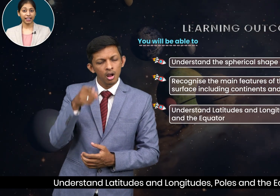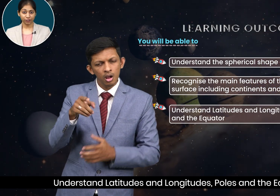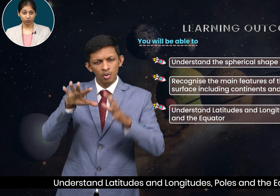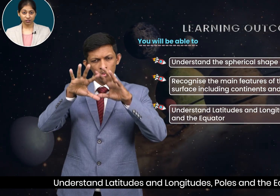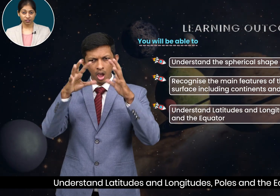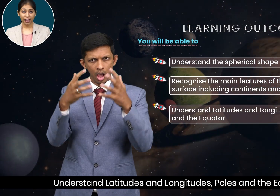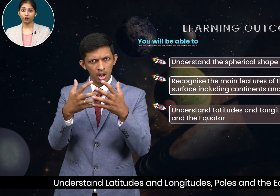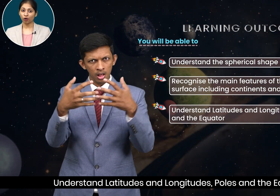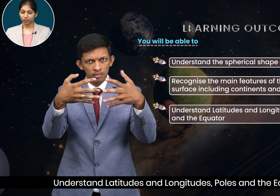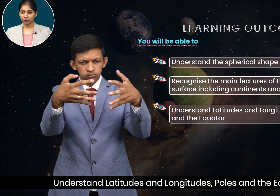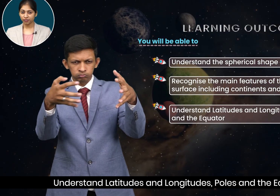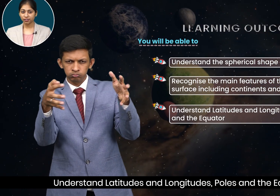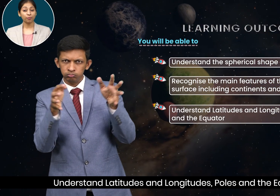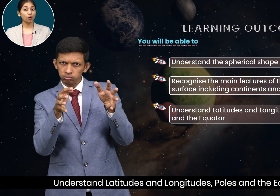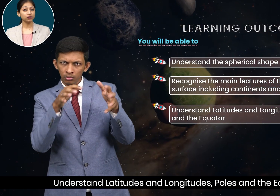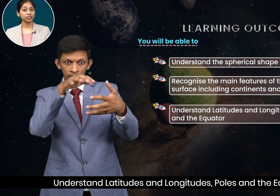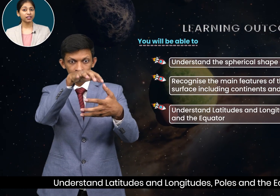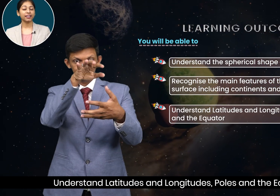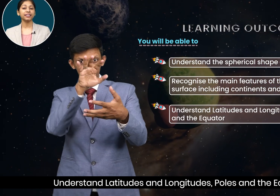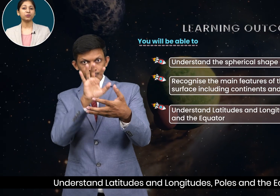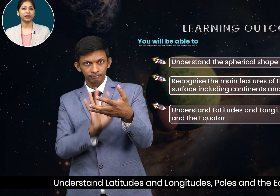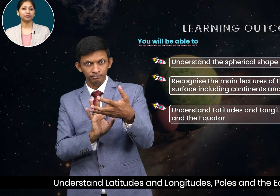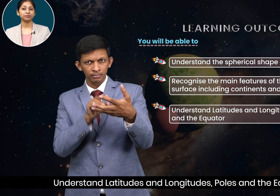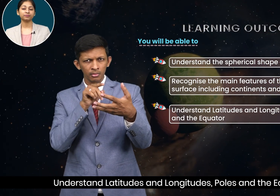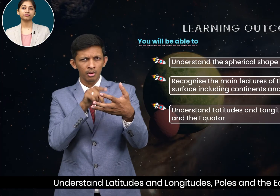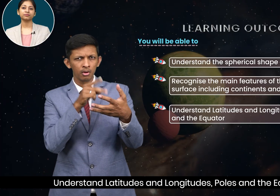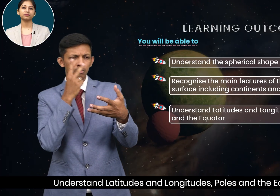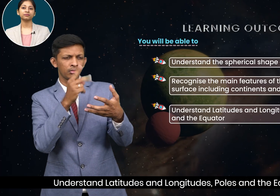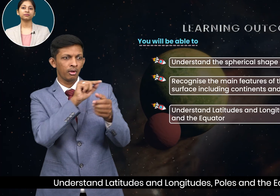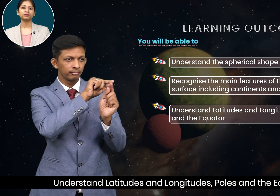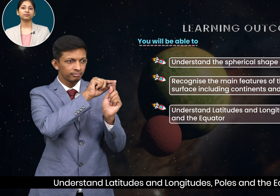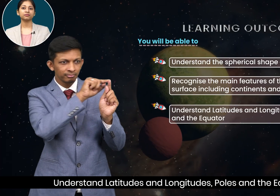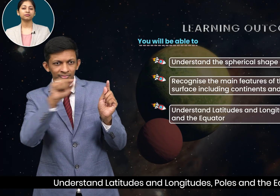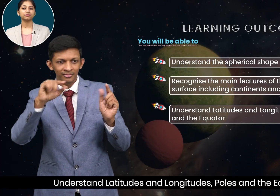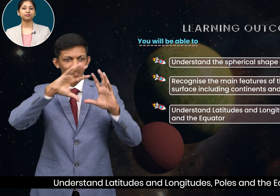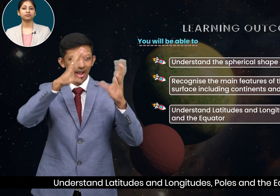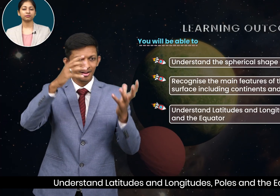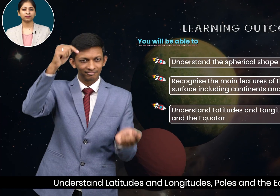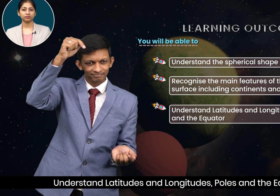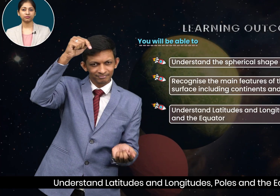Understand latitudes and longitudes, poles and the equator.